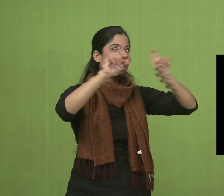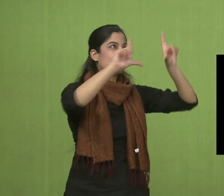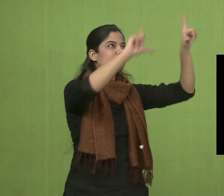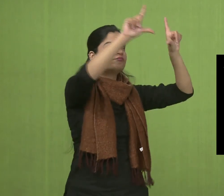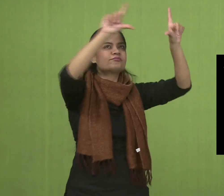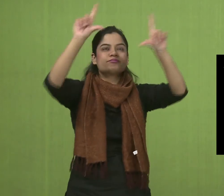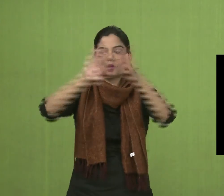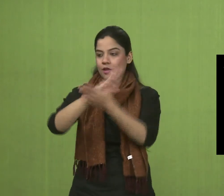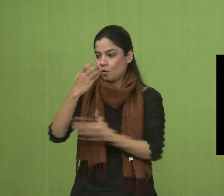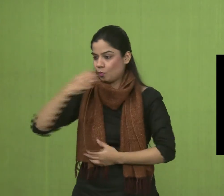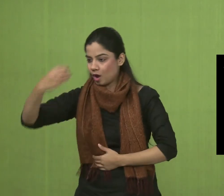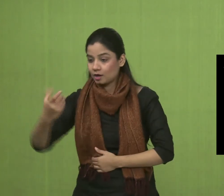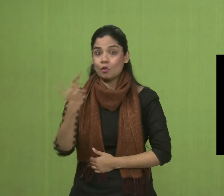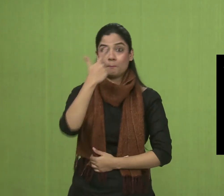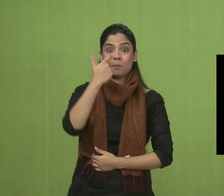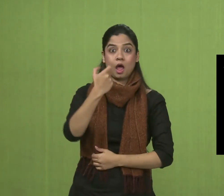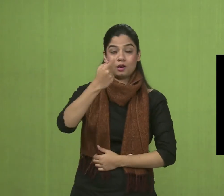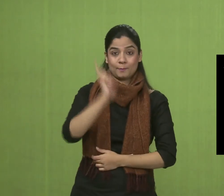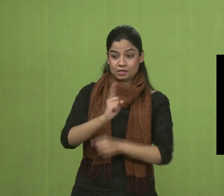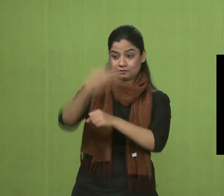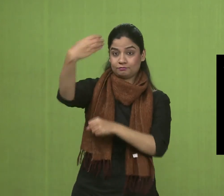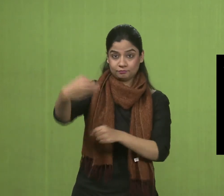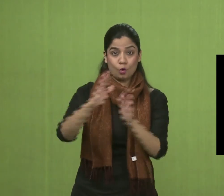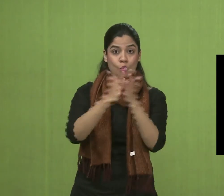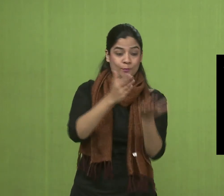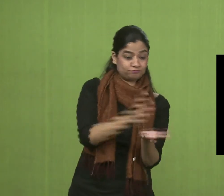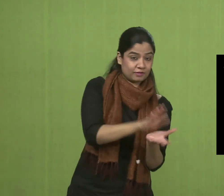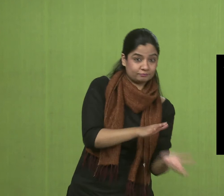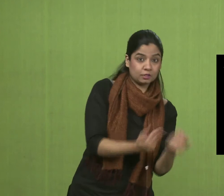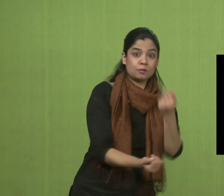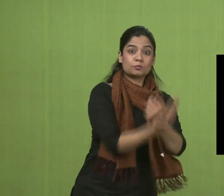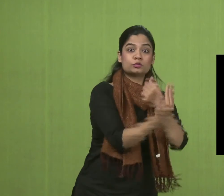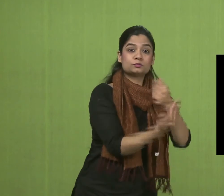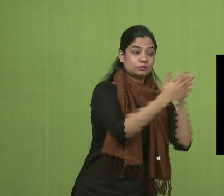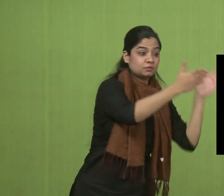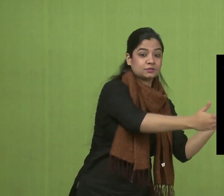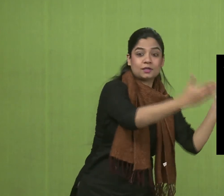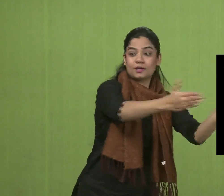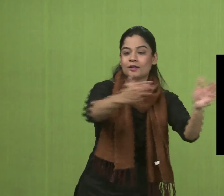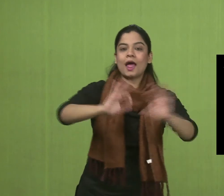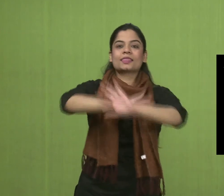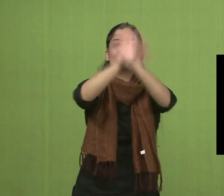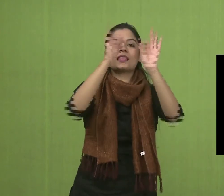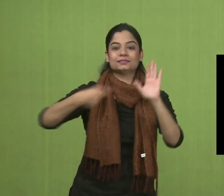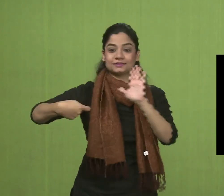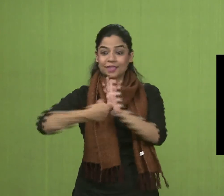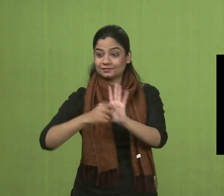and least disturbance. Pen holders, printers, etc. to be kept at a near distance. Electric points,